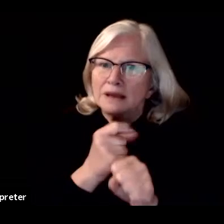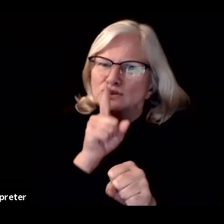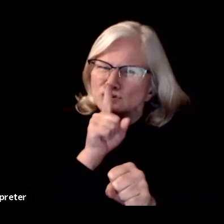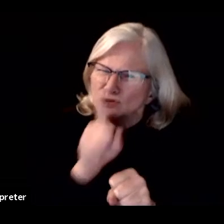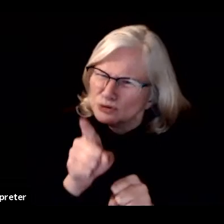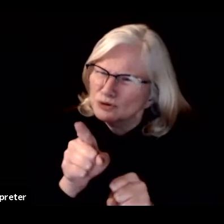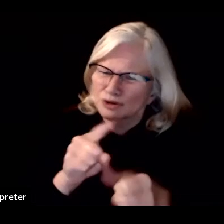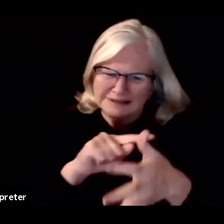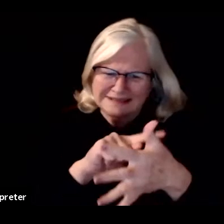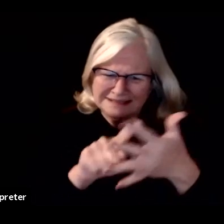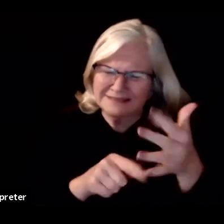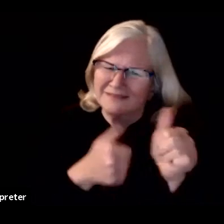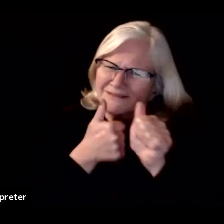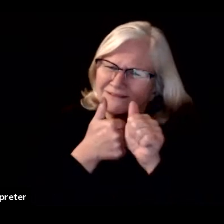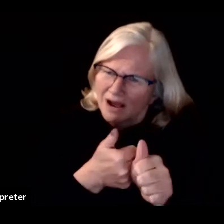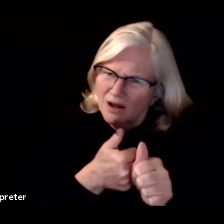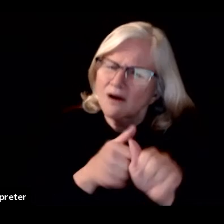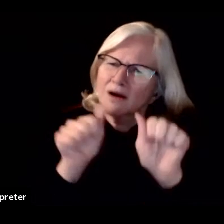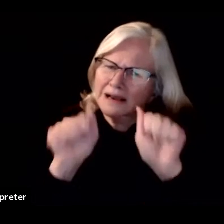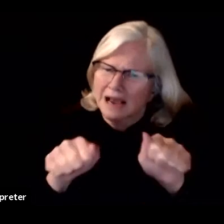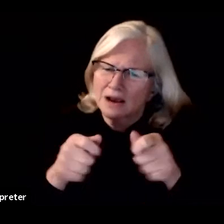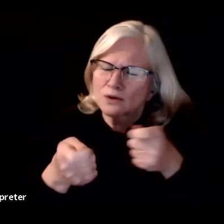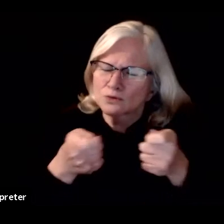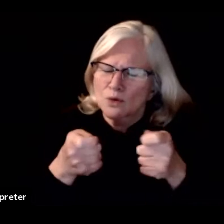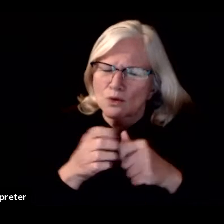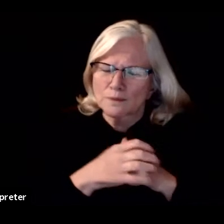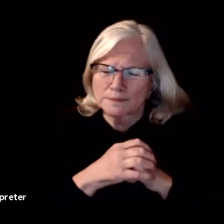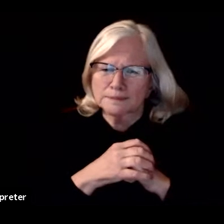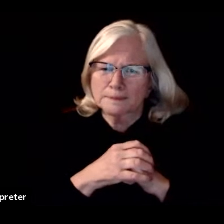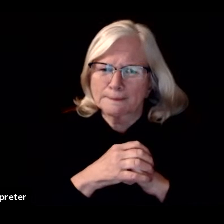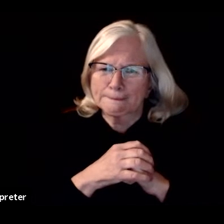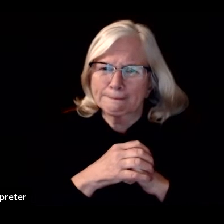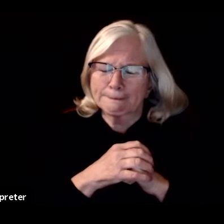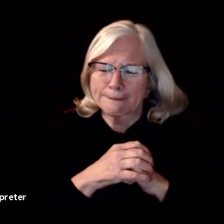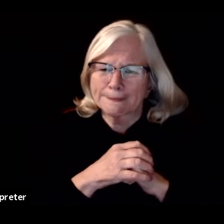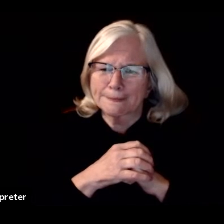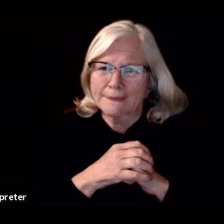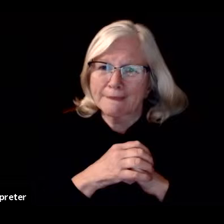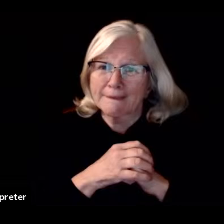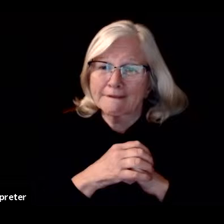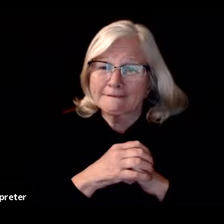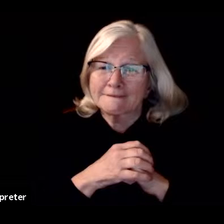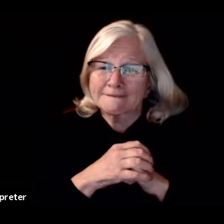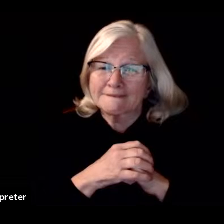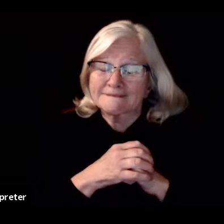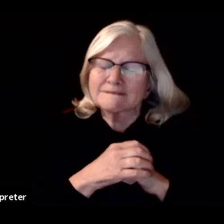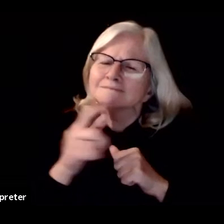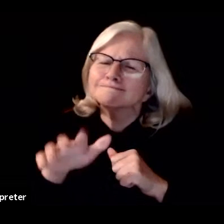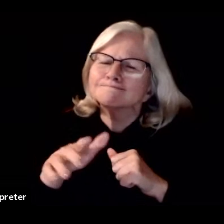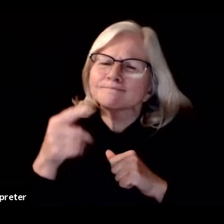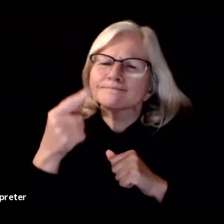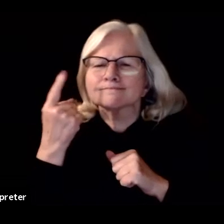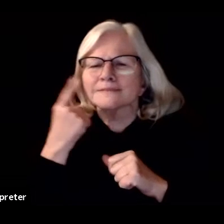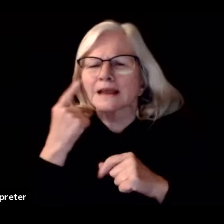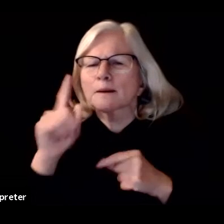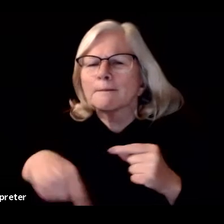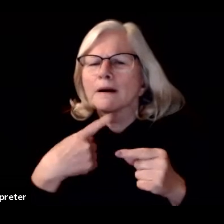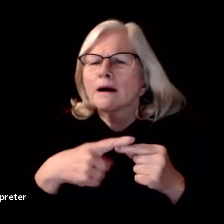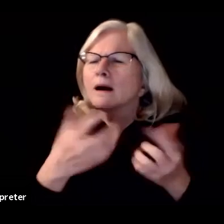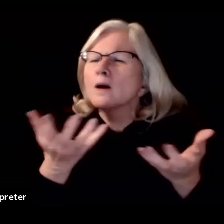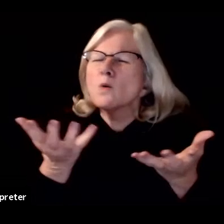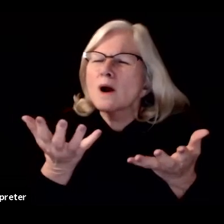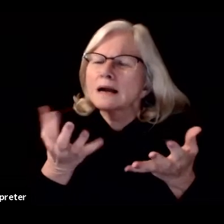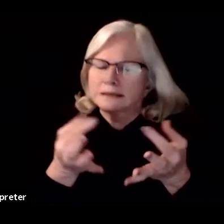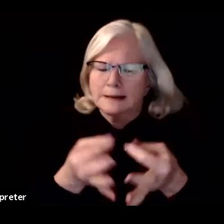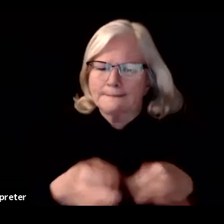And one thing we might suggest is that you think about some of the things that are the most important to you, and consider if there are other